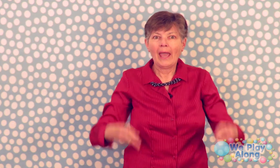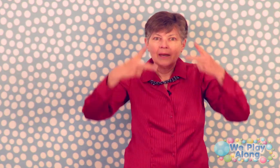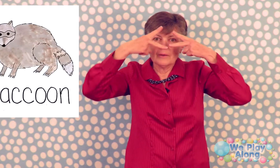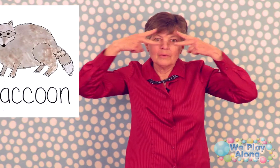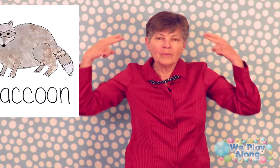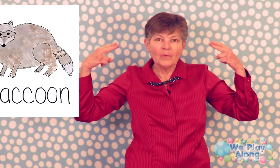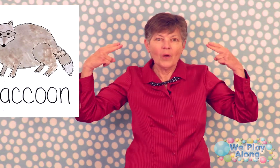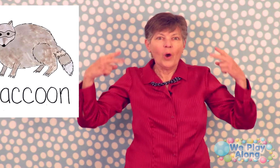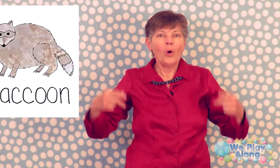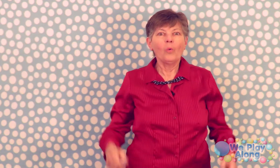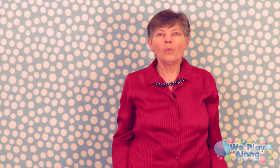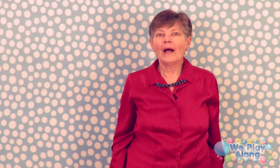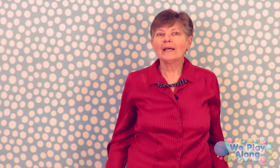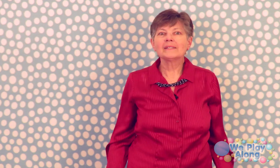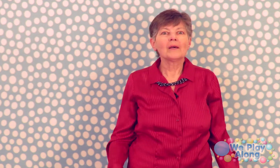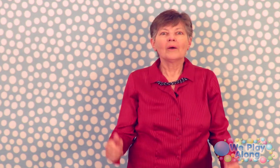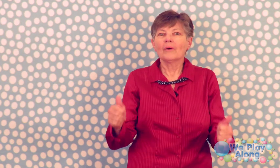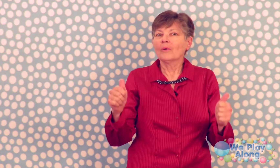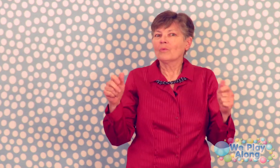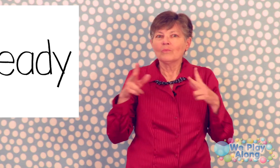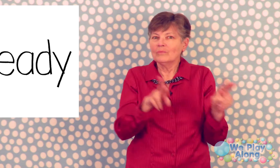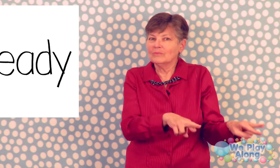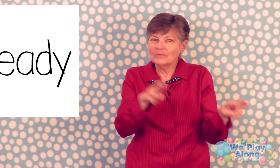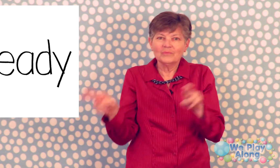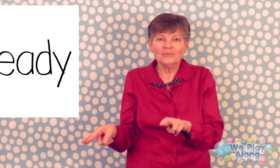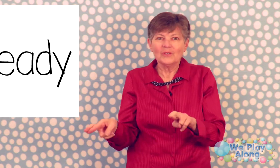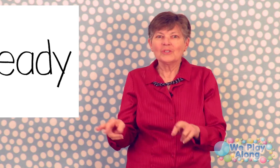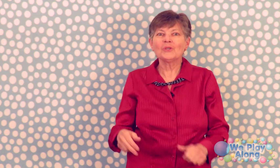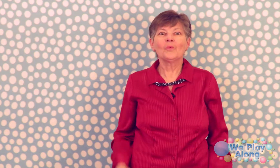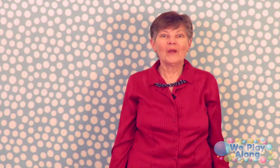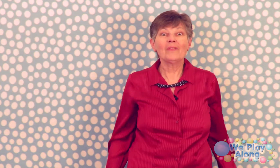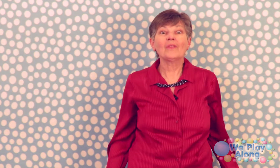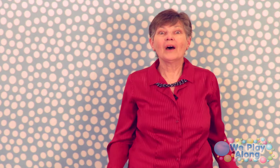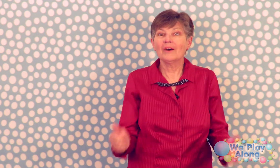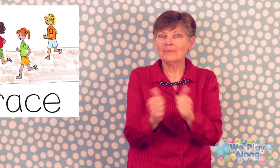and was to win the,